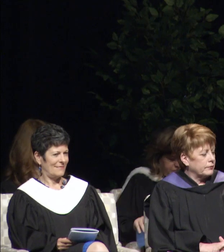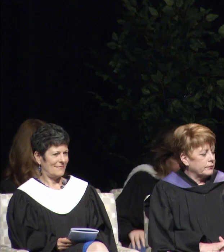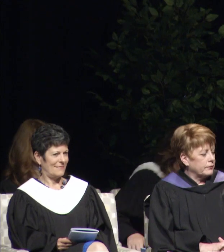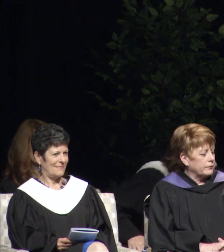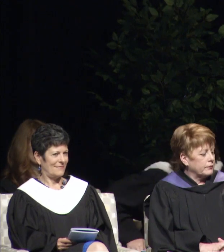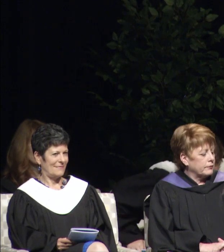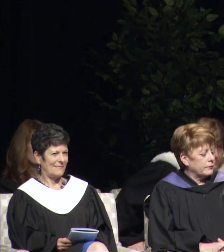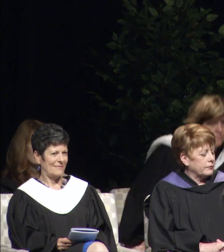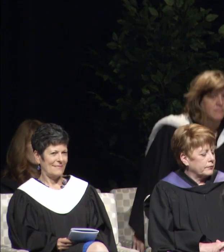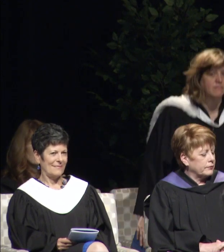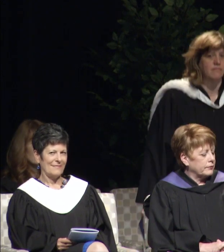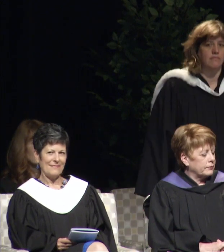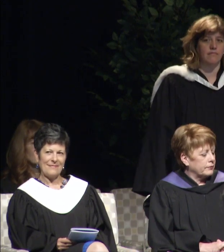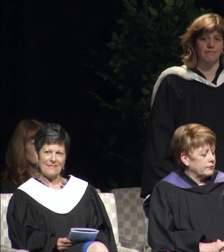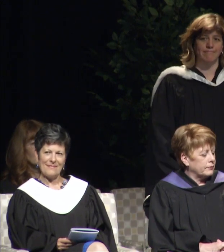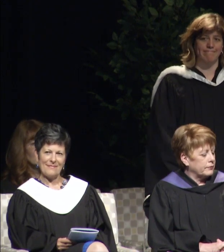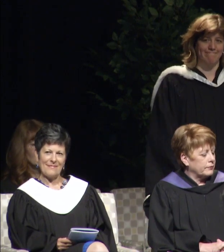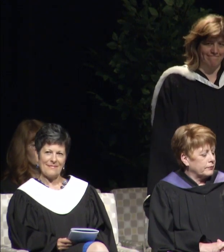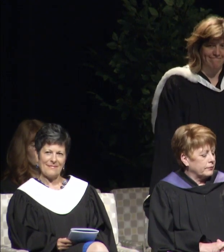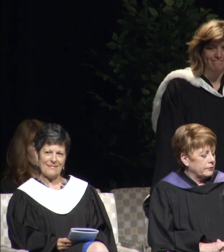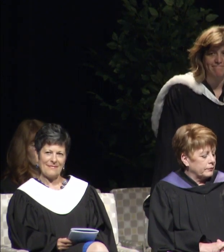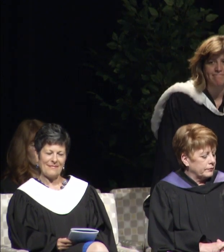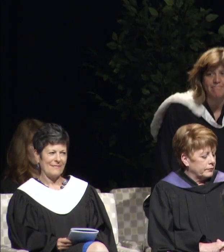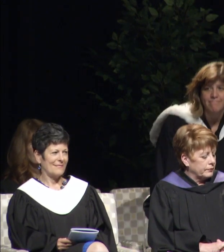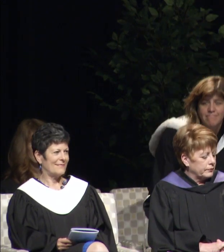Kathleen Allen, Dean, Student Services.